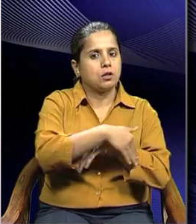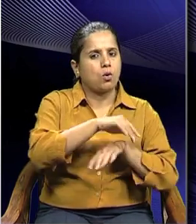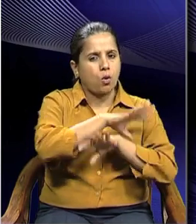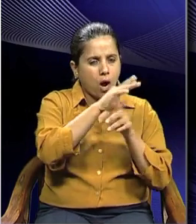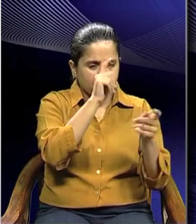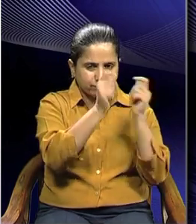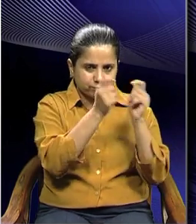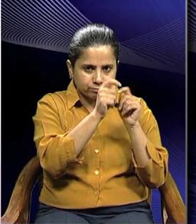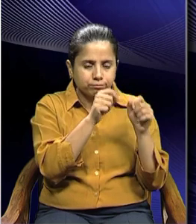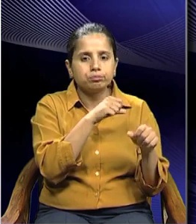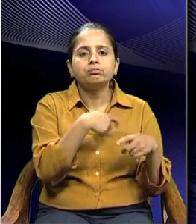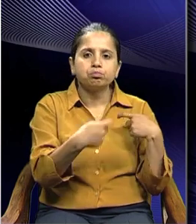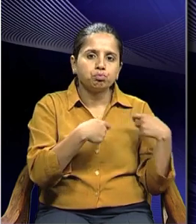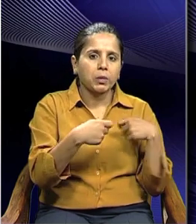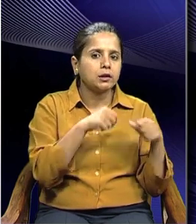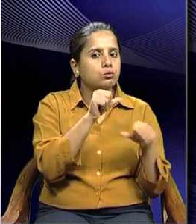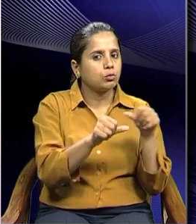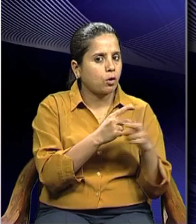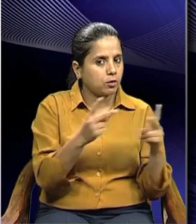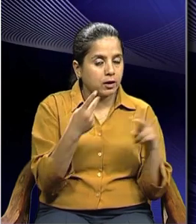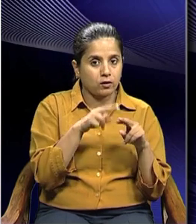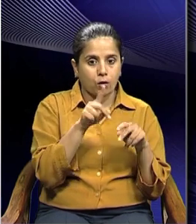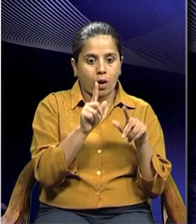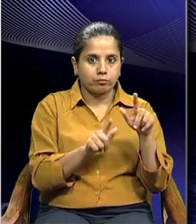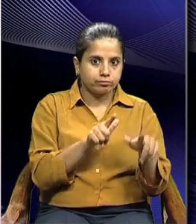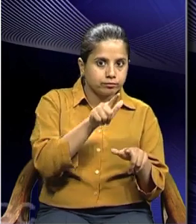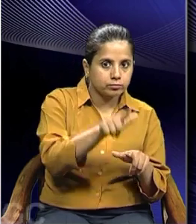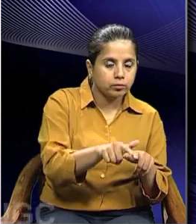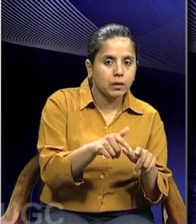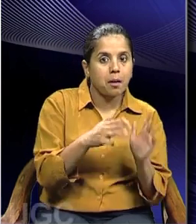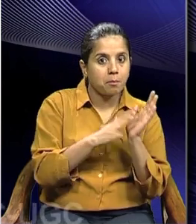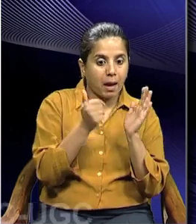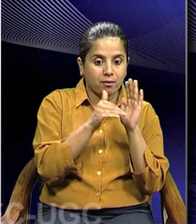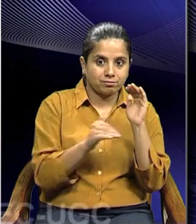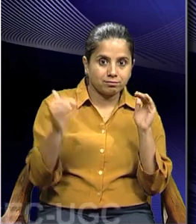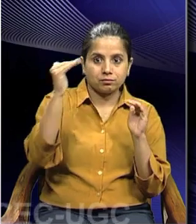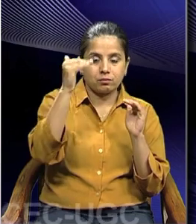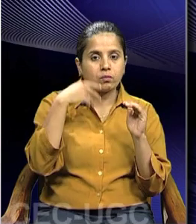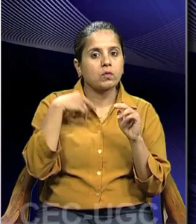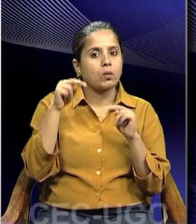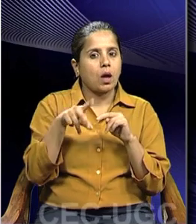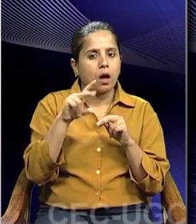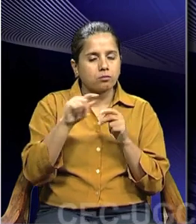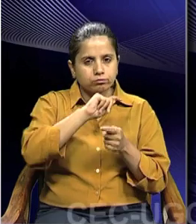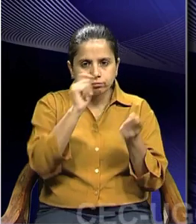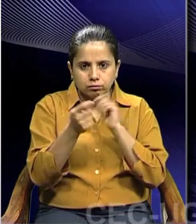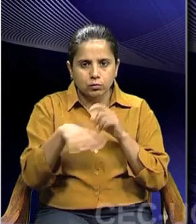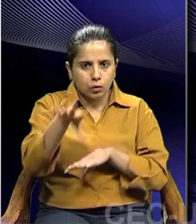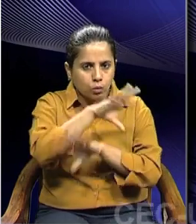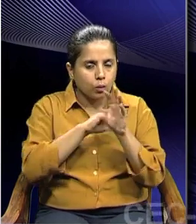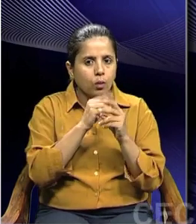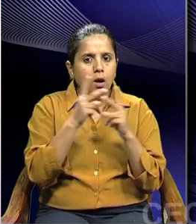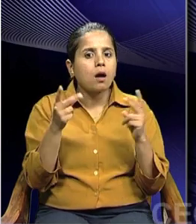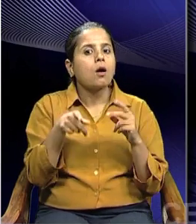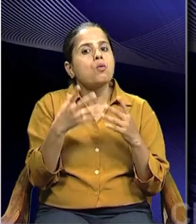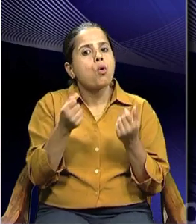business processes. If you move one step ahead to the managerial level, we need to restructure the enterprise in